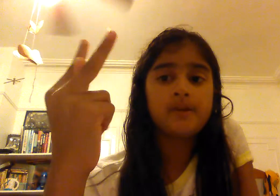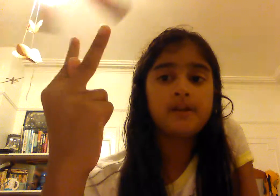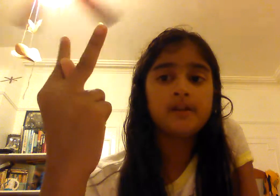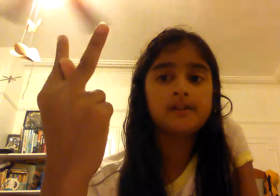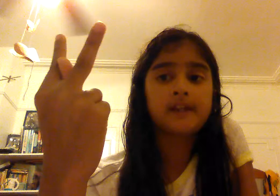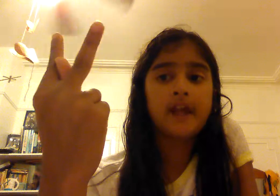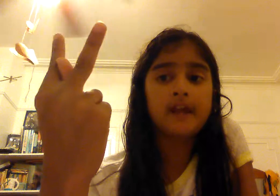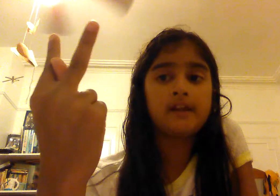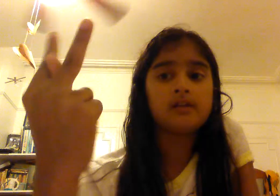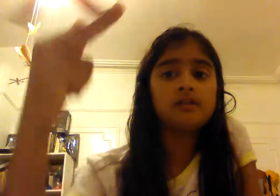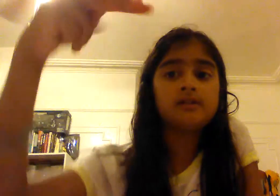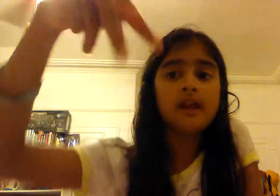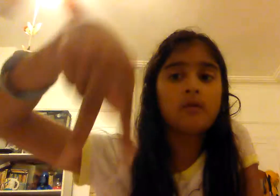P is K downwards,